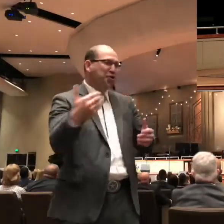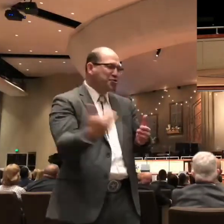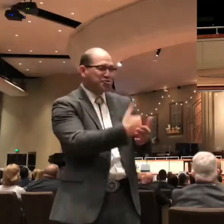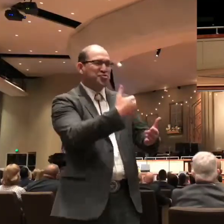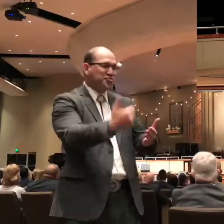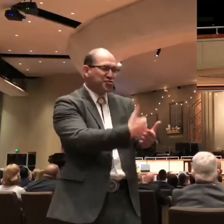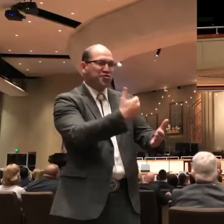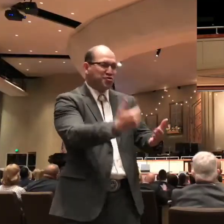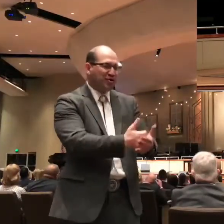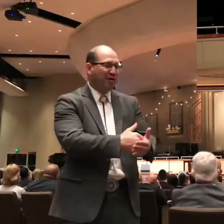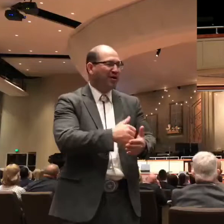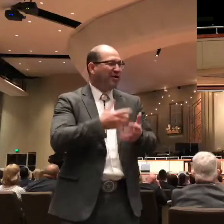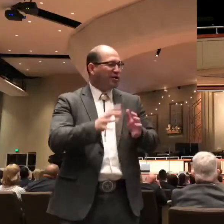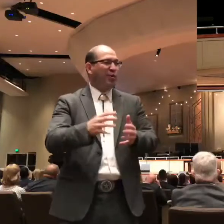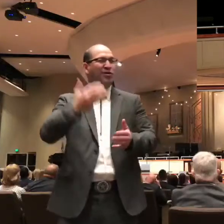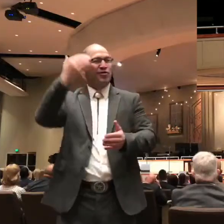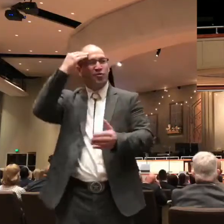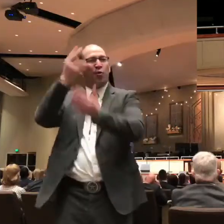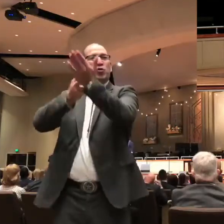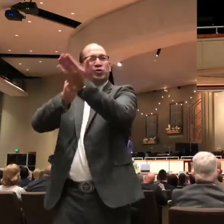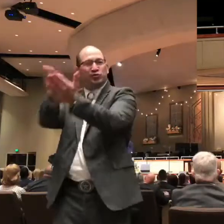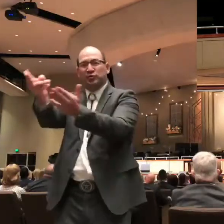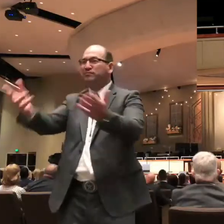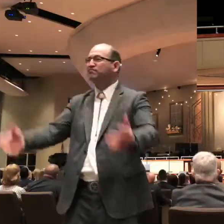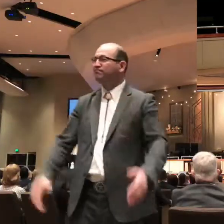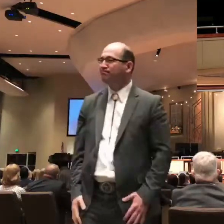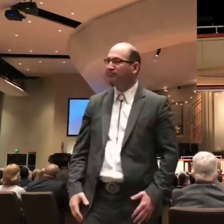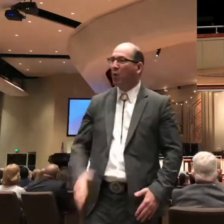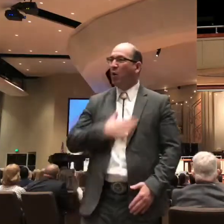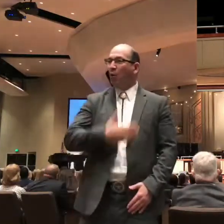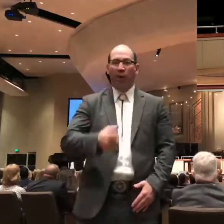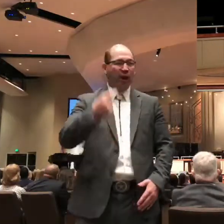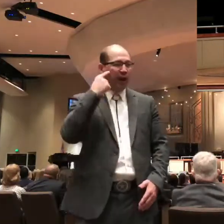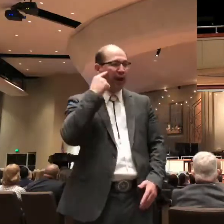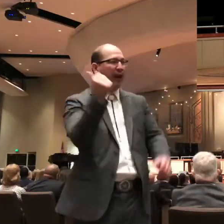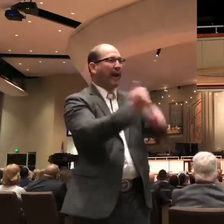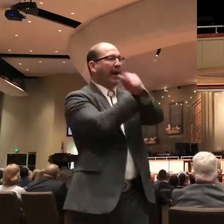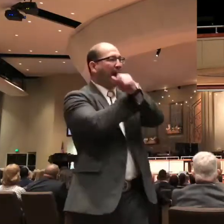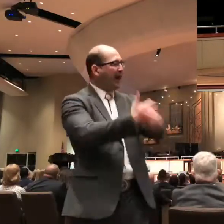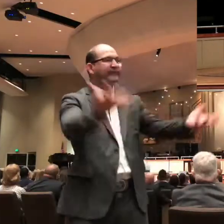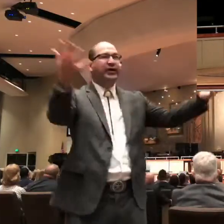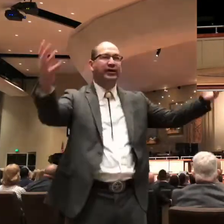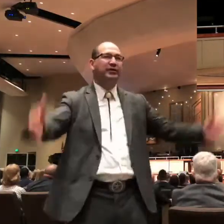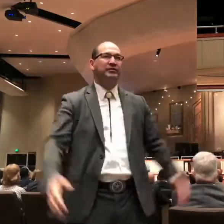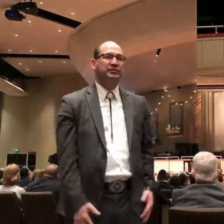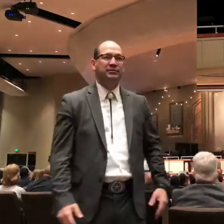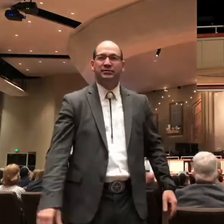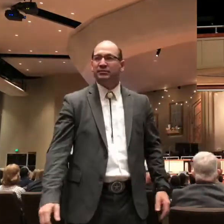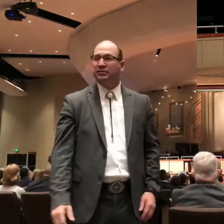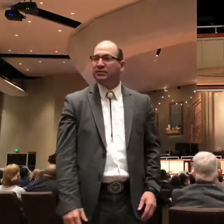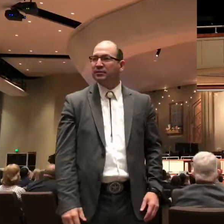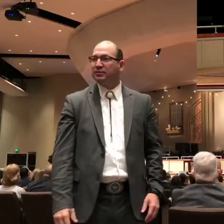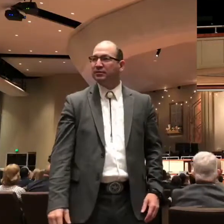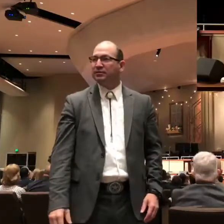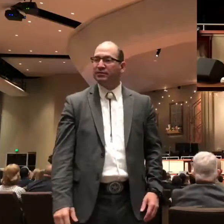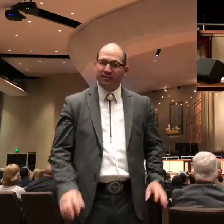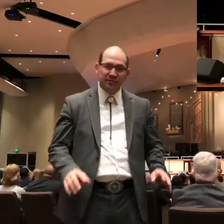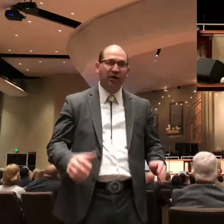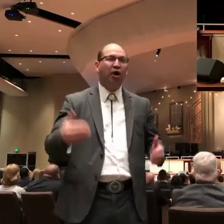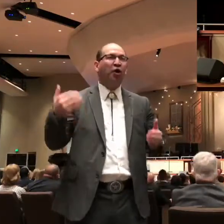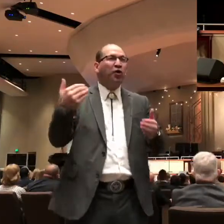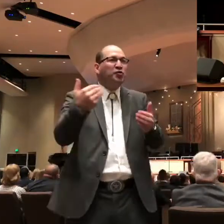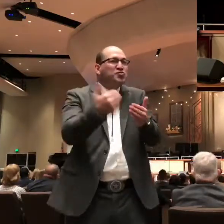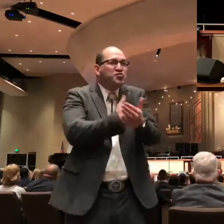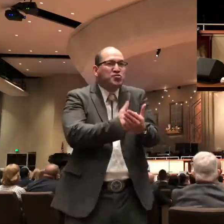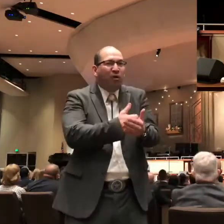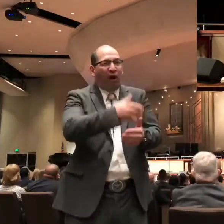not discern what they take in. They willingly listen to any new perspective. And we see it in so many ways. We hear new renditions of